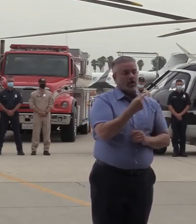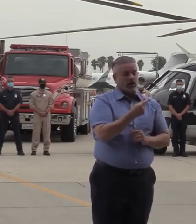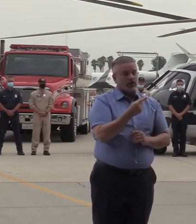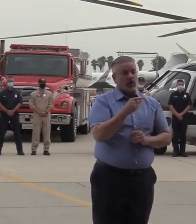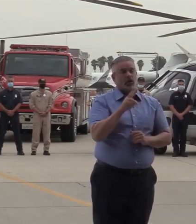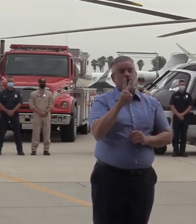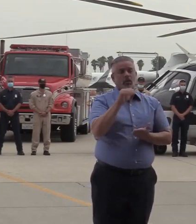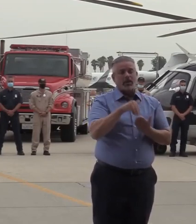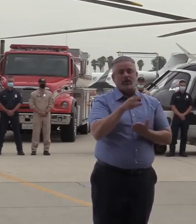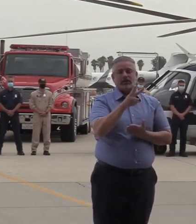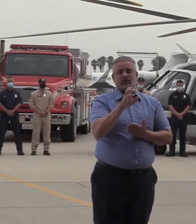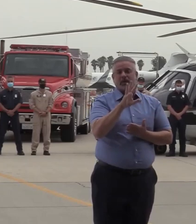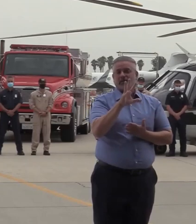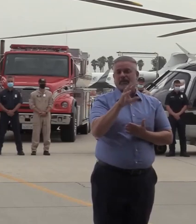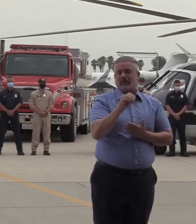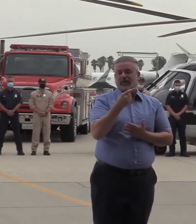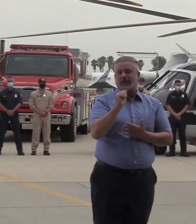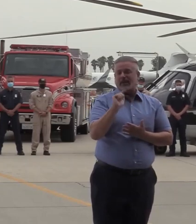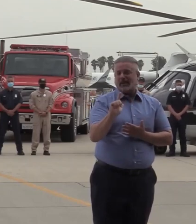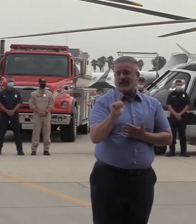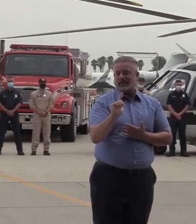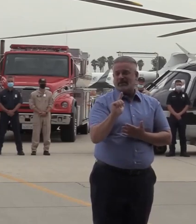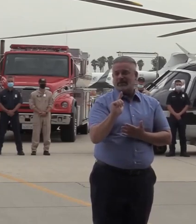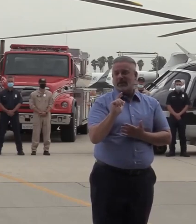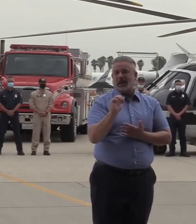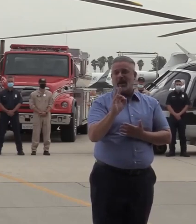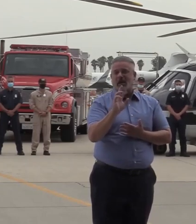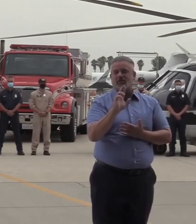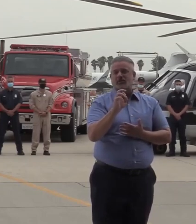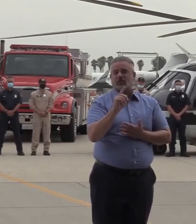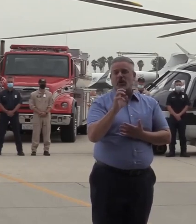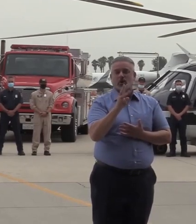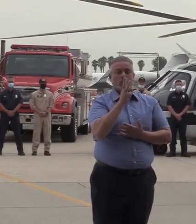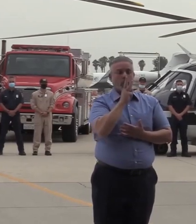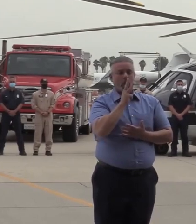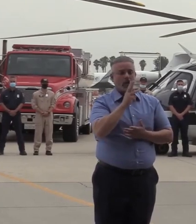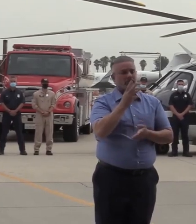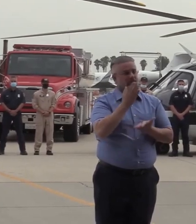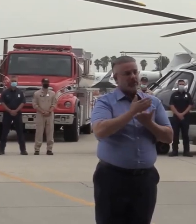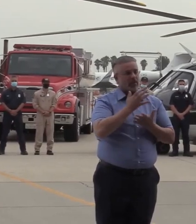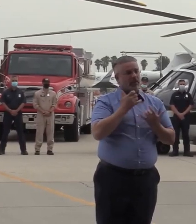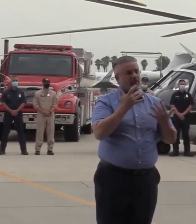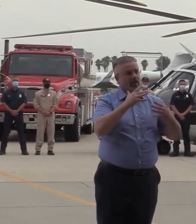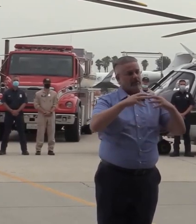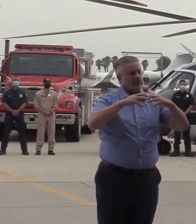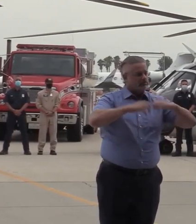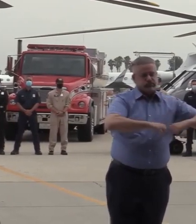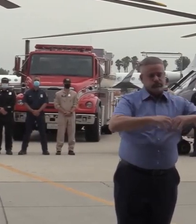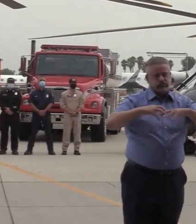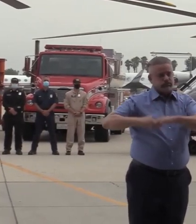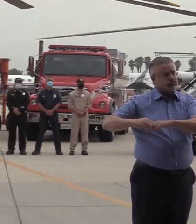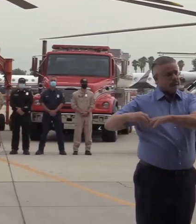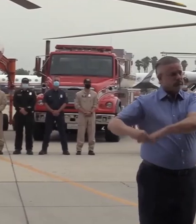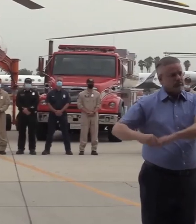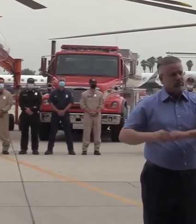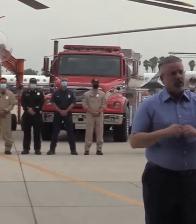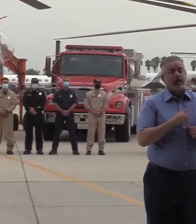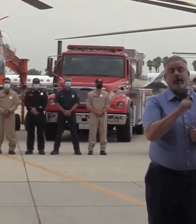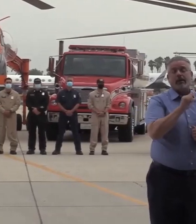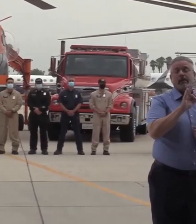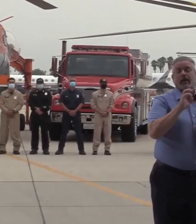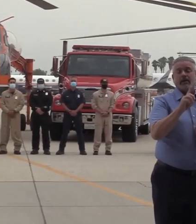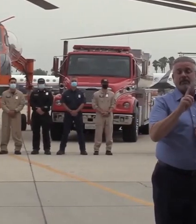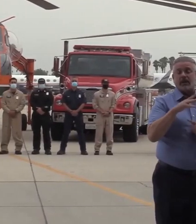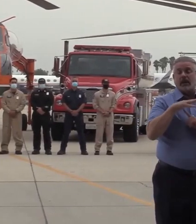haul 2,650 gallons of retardant or water capable of stopping flames in their track. LAFD's